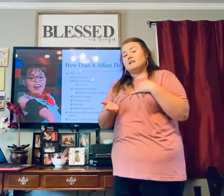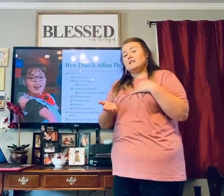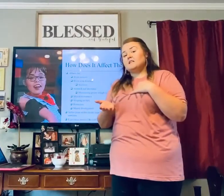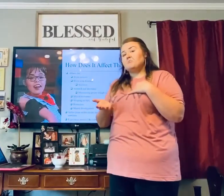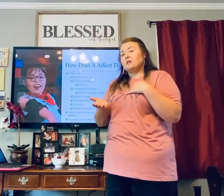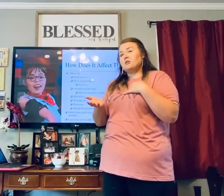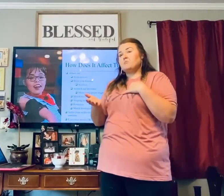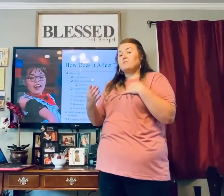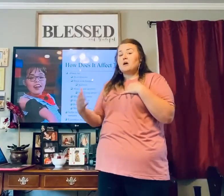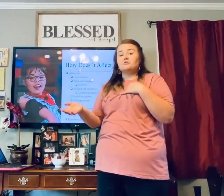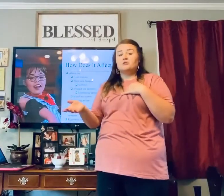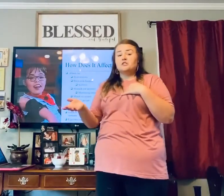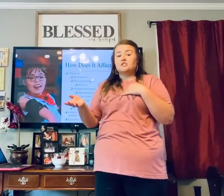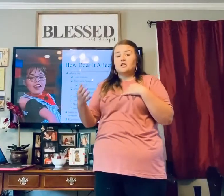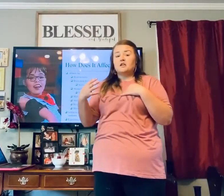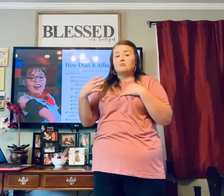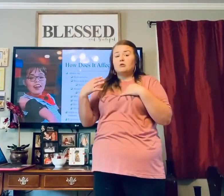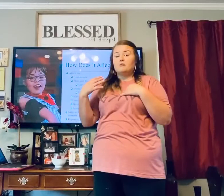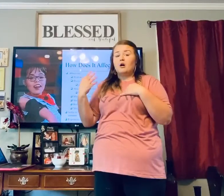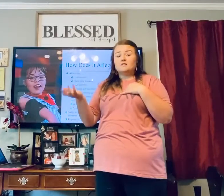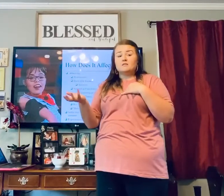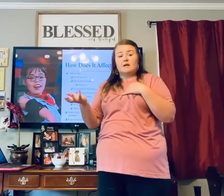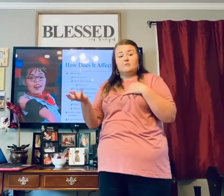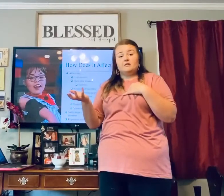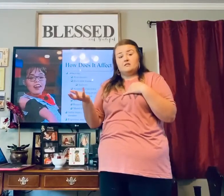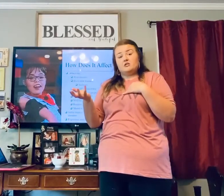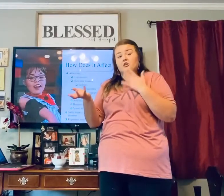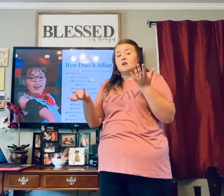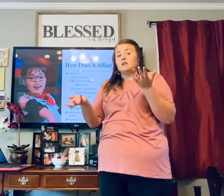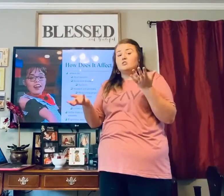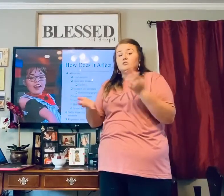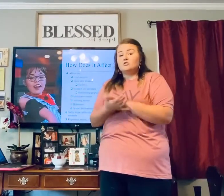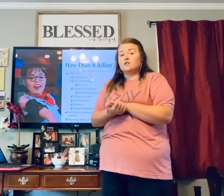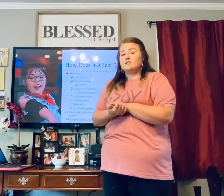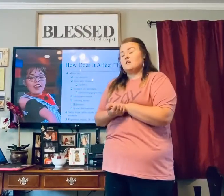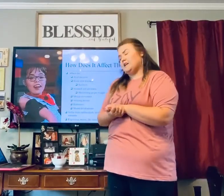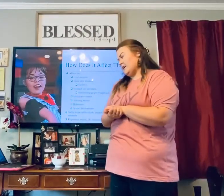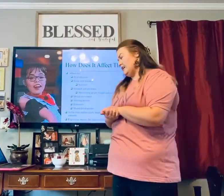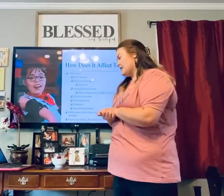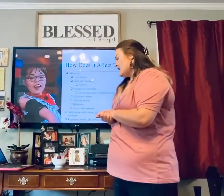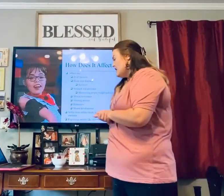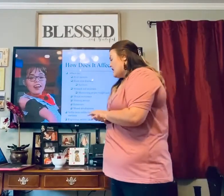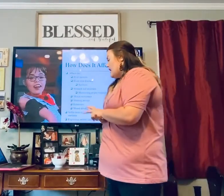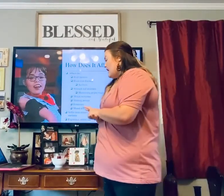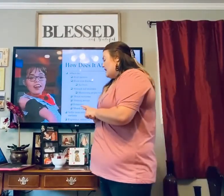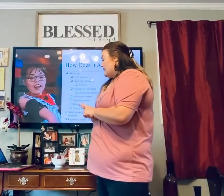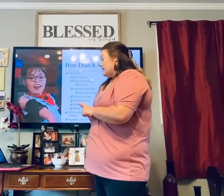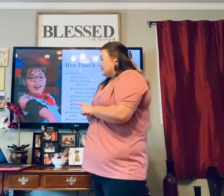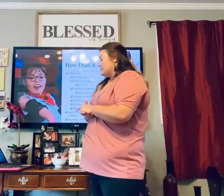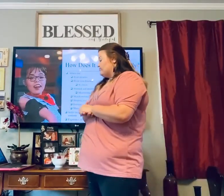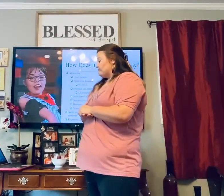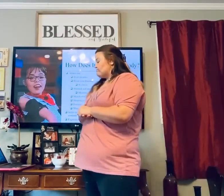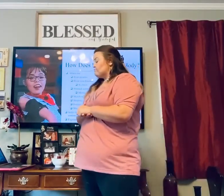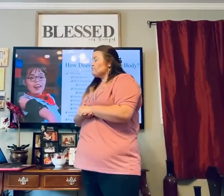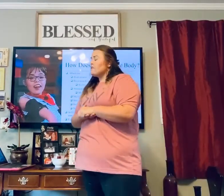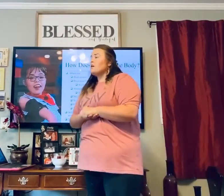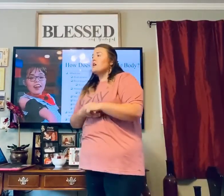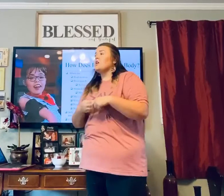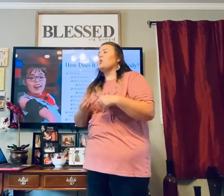can be malnourished and become constipated because they're not getting the nutrients that they need. And a lot